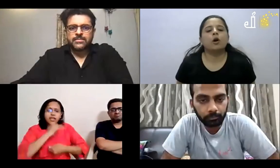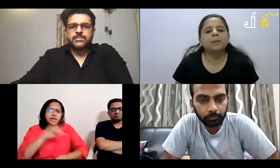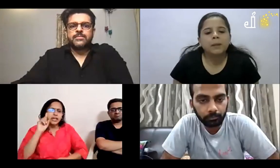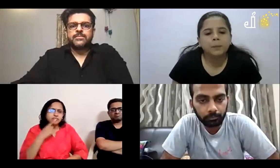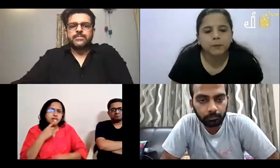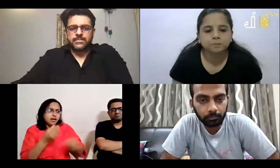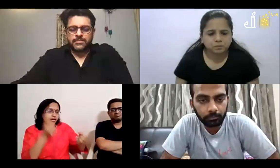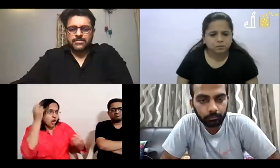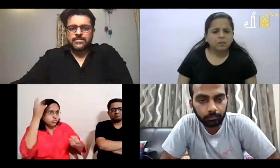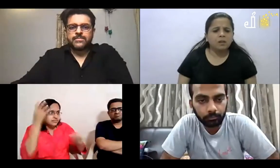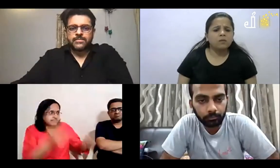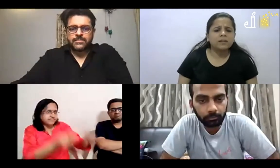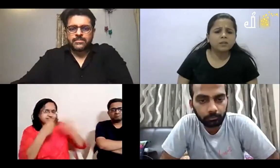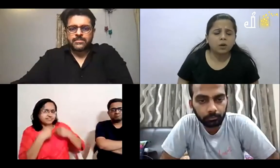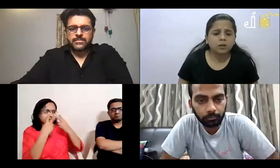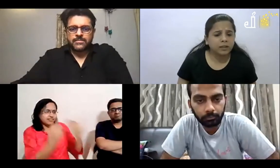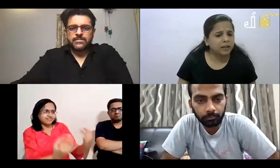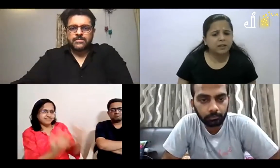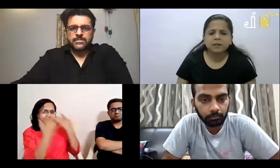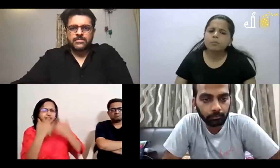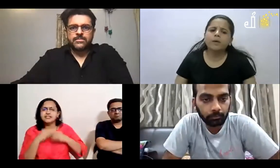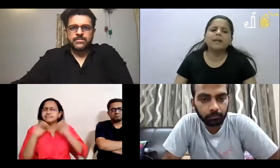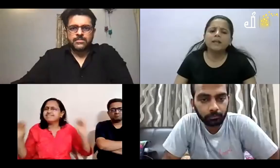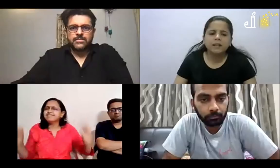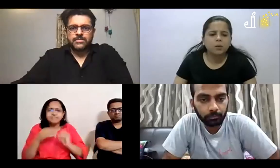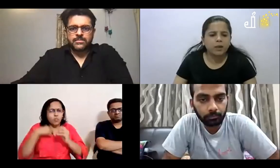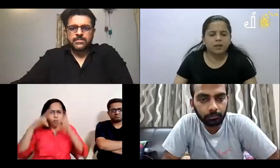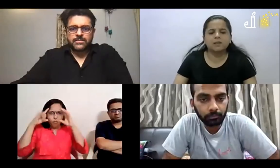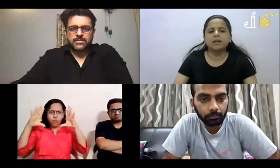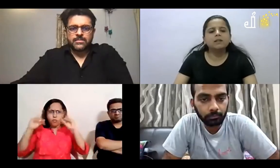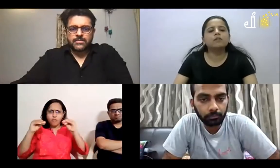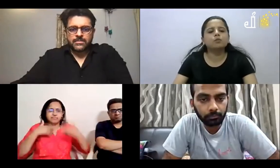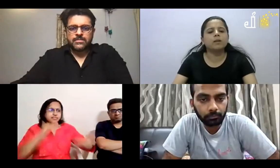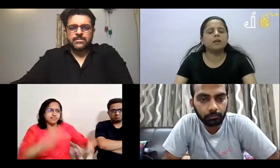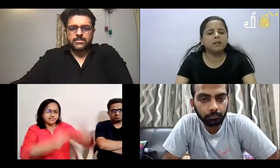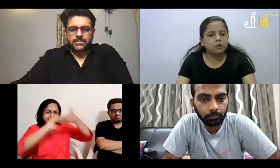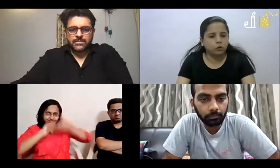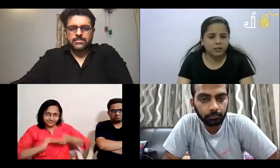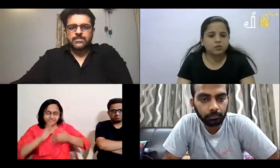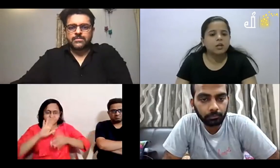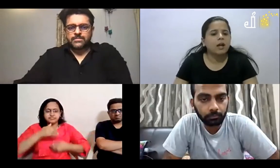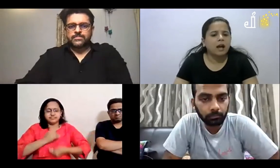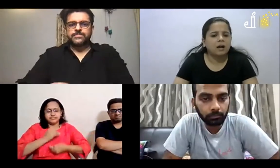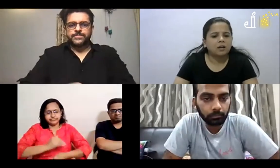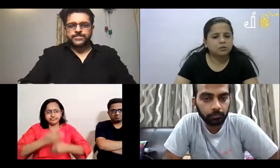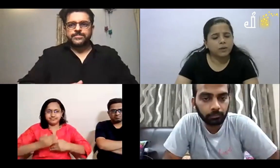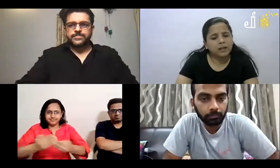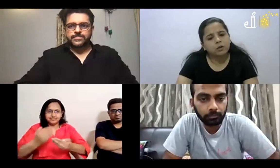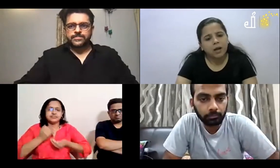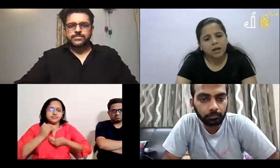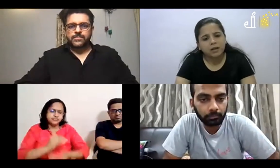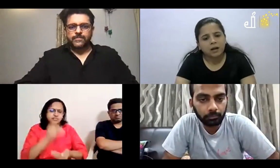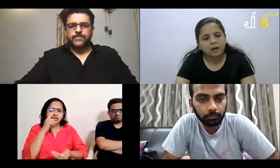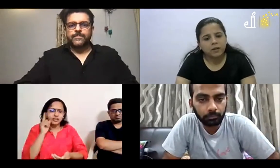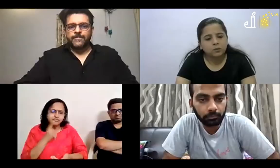so all the people, when they saw, they didn't provide any awareness, anything to me, any knowledge. So when I